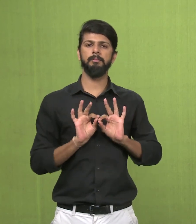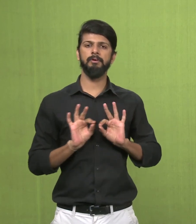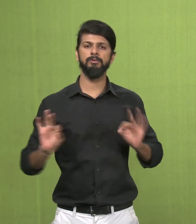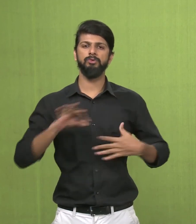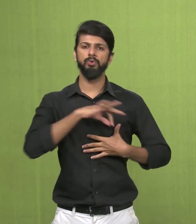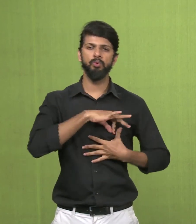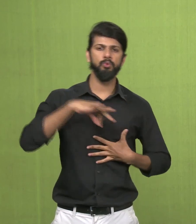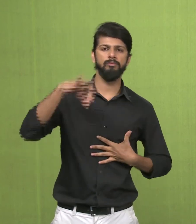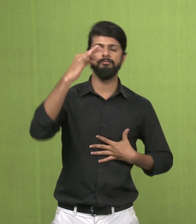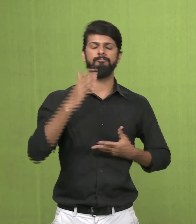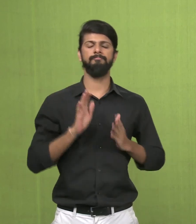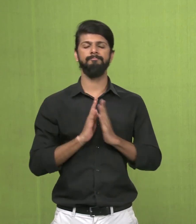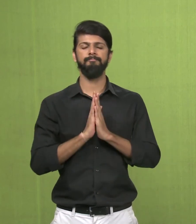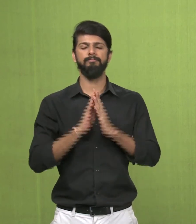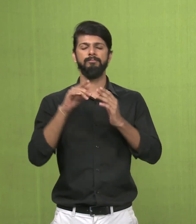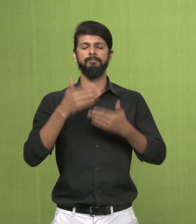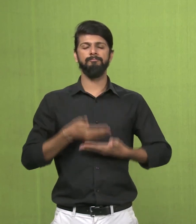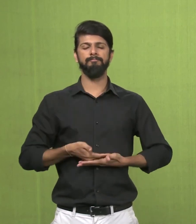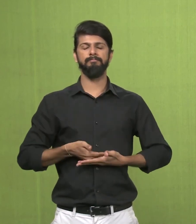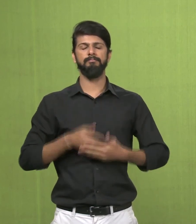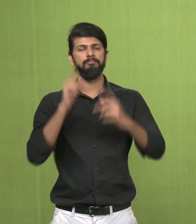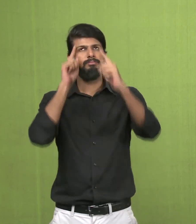spirituality, positivity and inner peace.